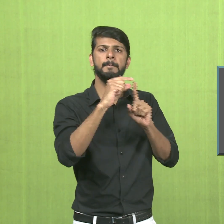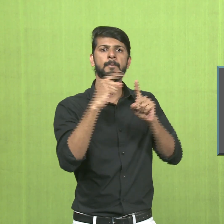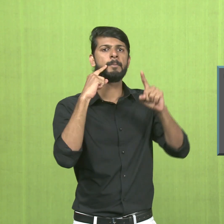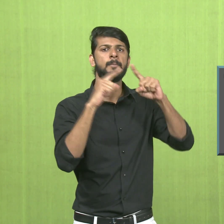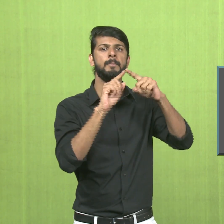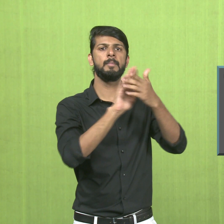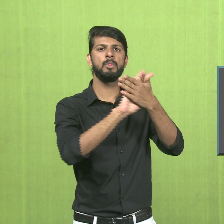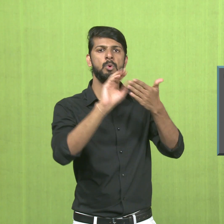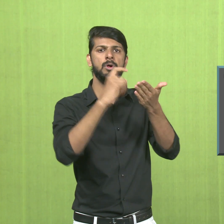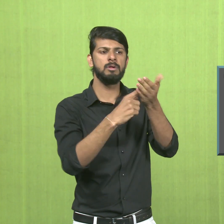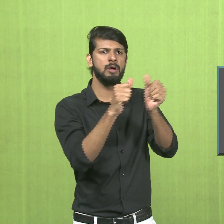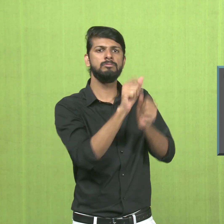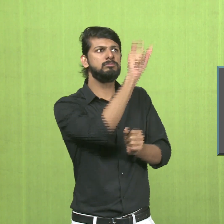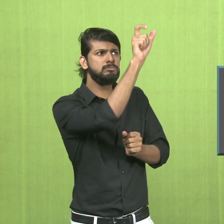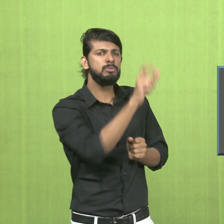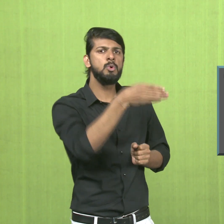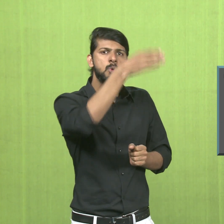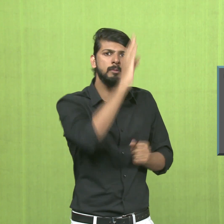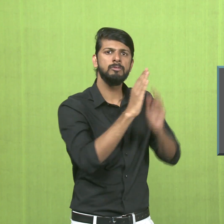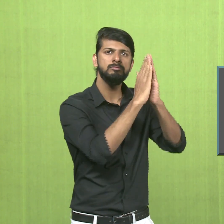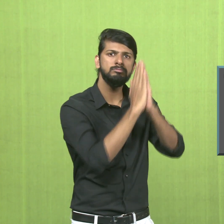deity whose name is Pithora.